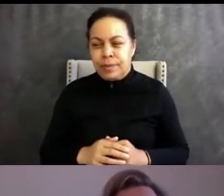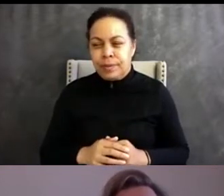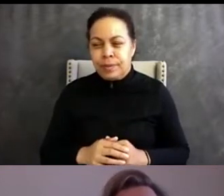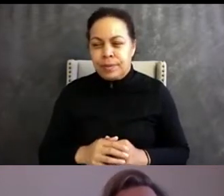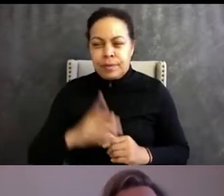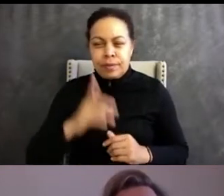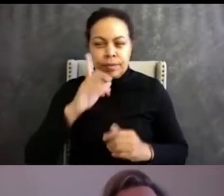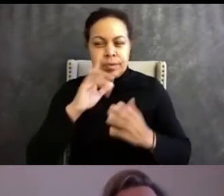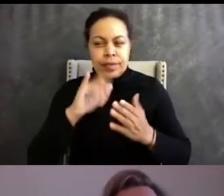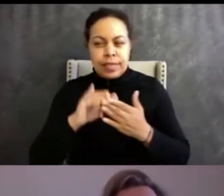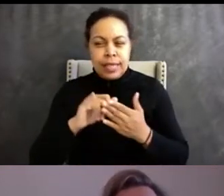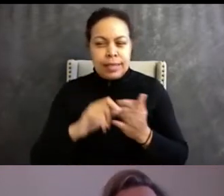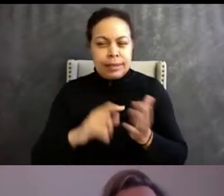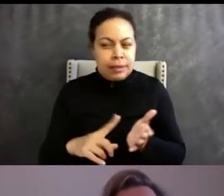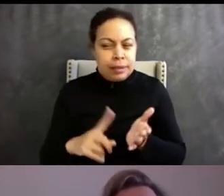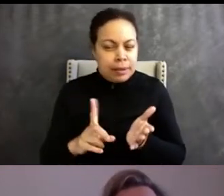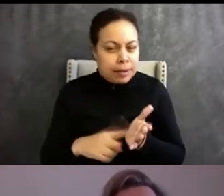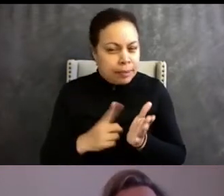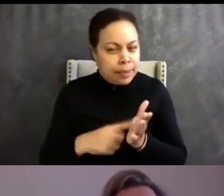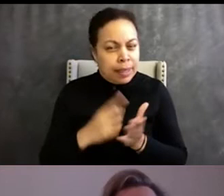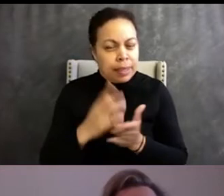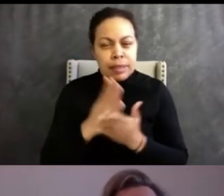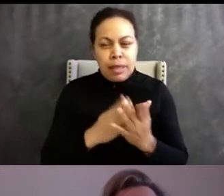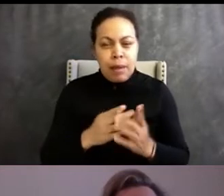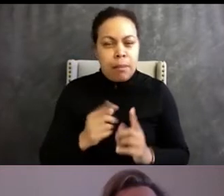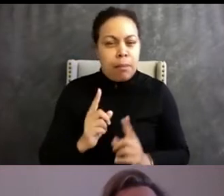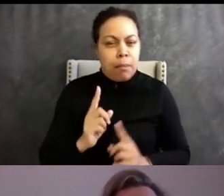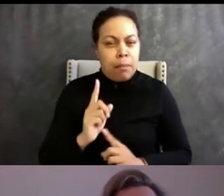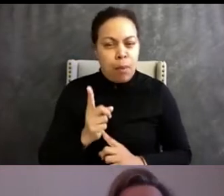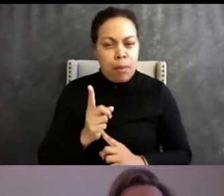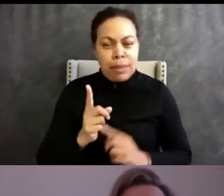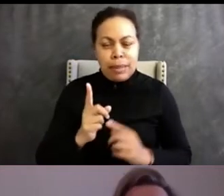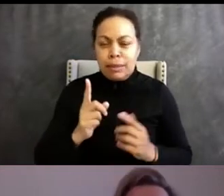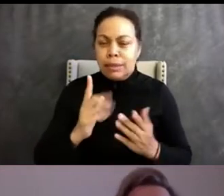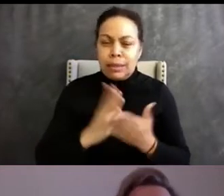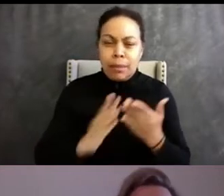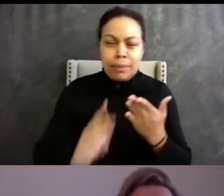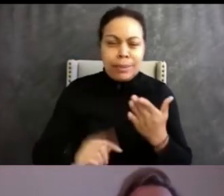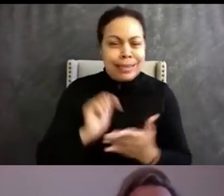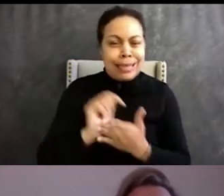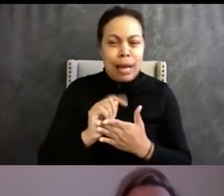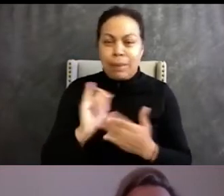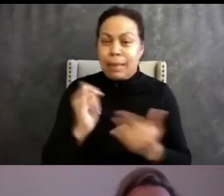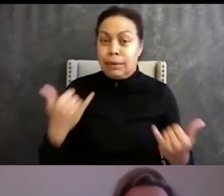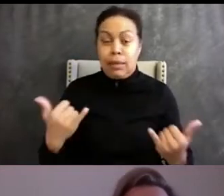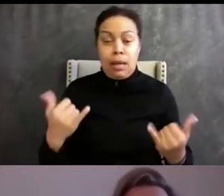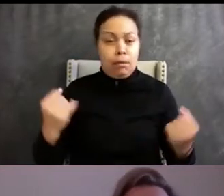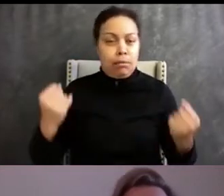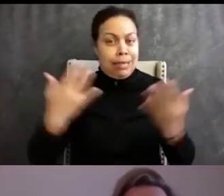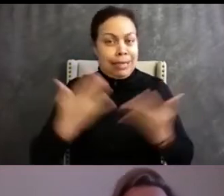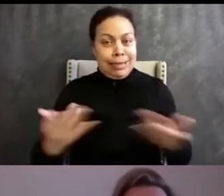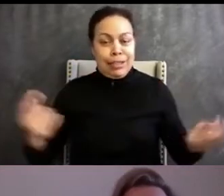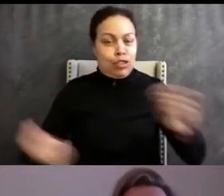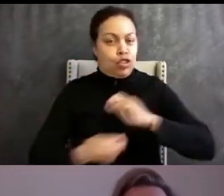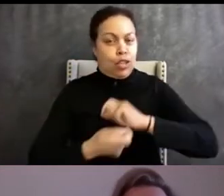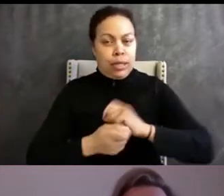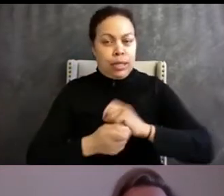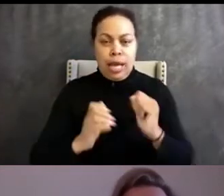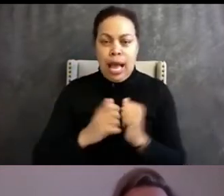particular moments where there are a lot of things changing about the way we understand the world around us,